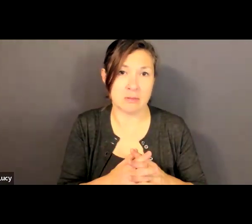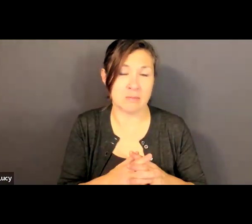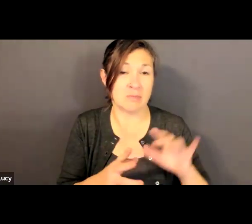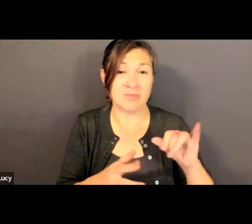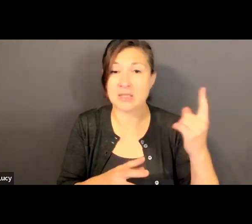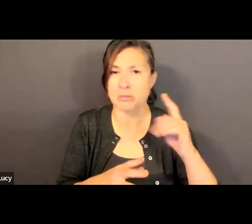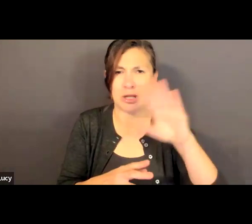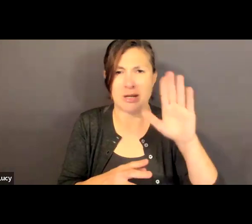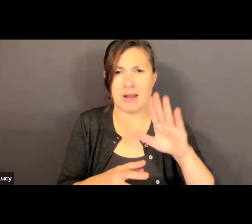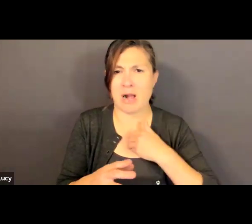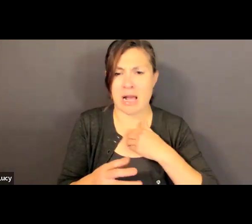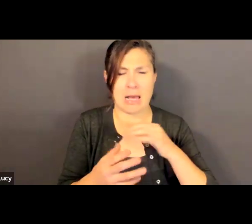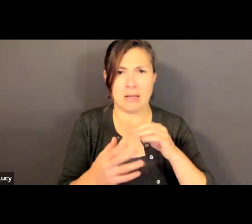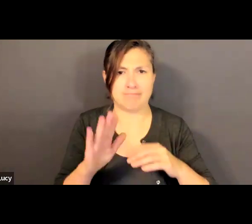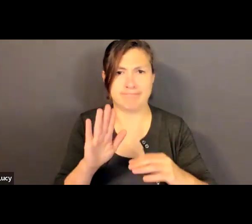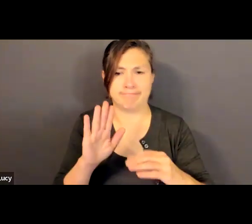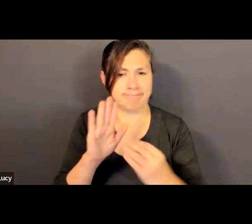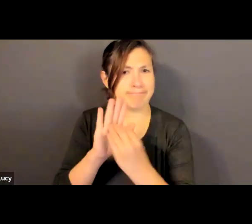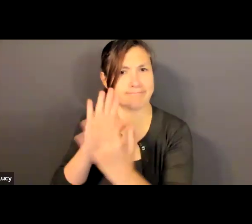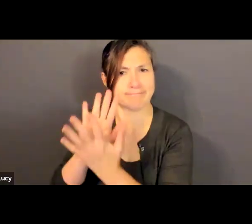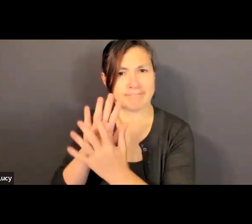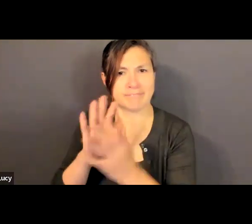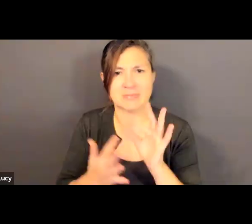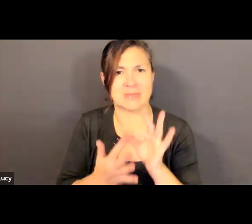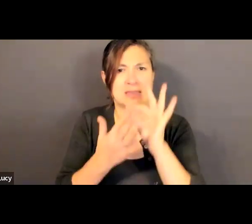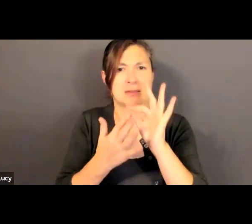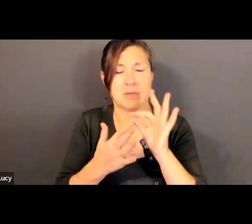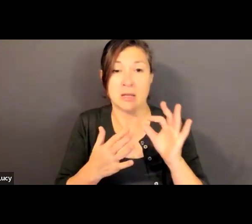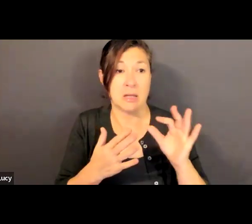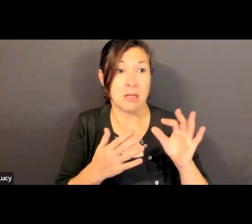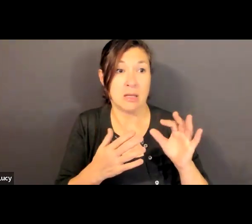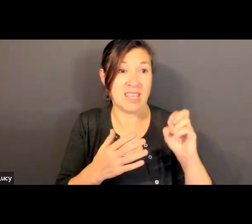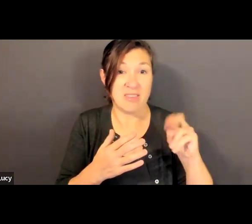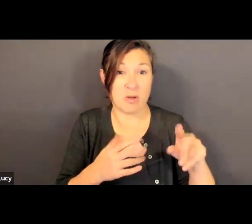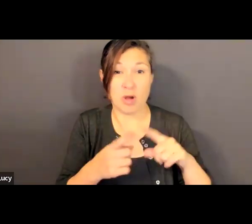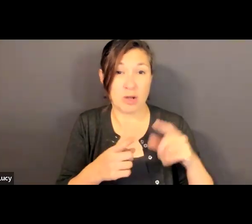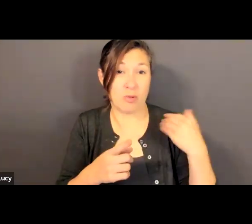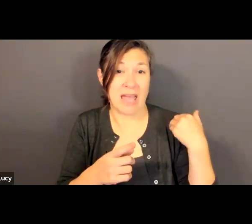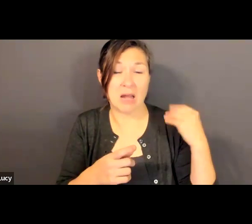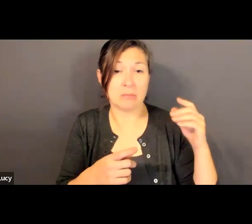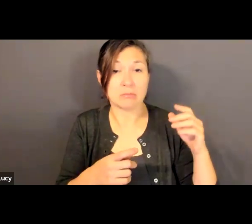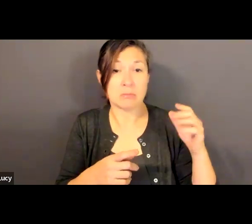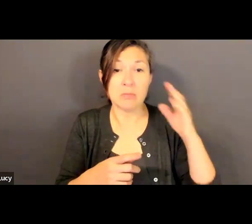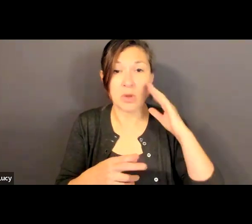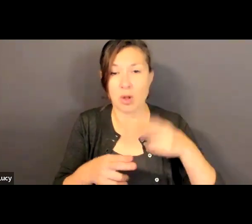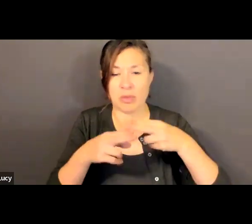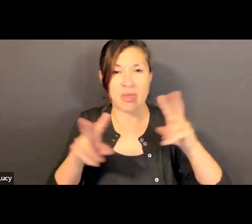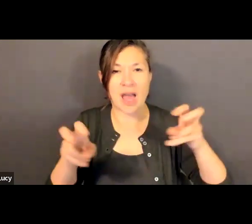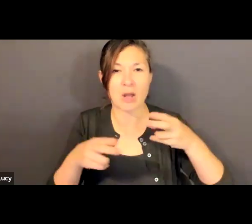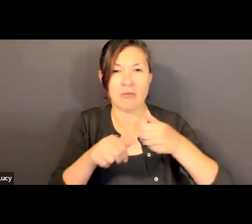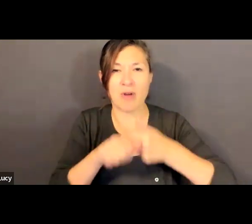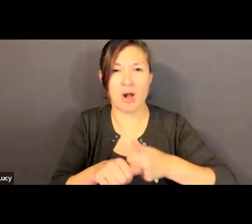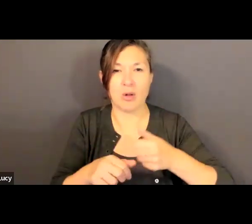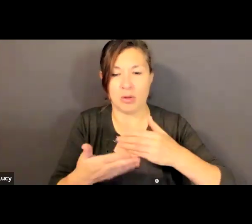relative to even back when we were doing weighted student formula. So those are the things, you know, we learn. I think the other thing